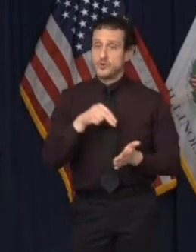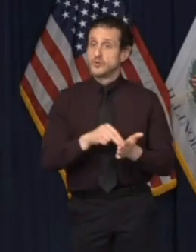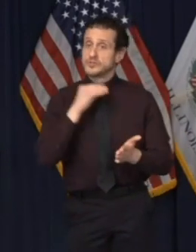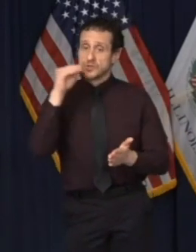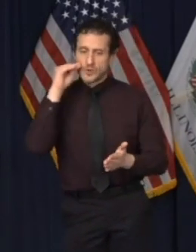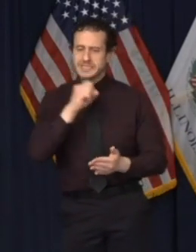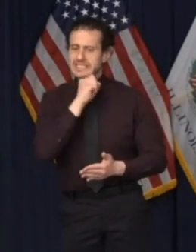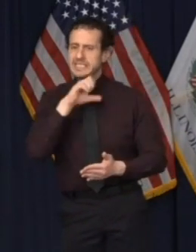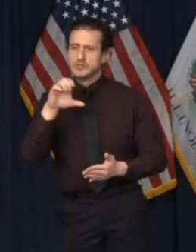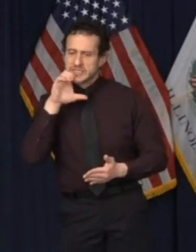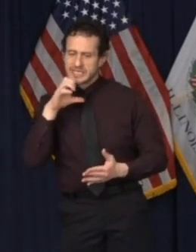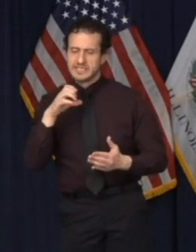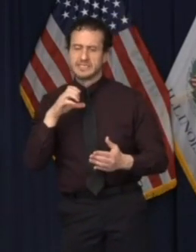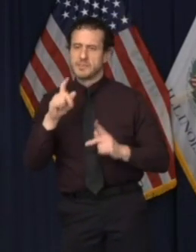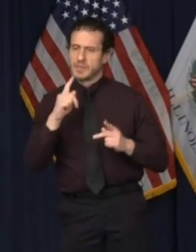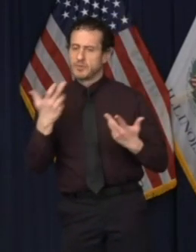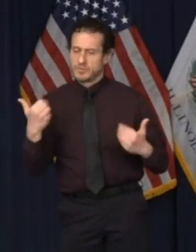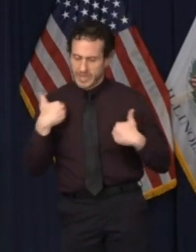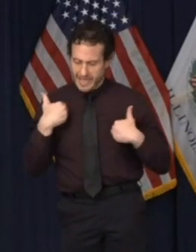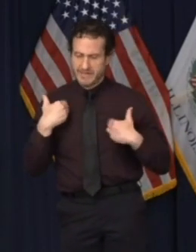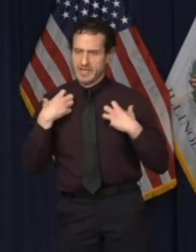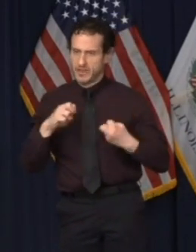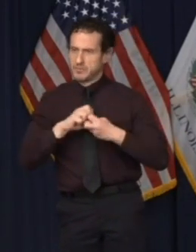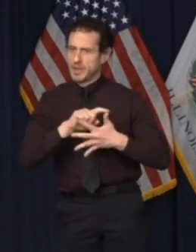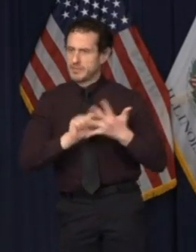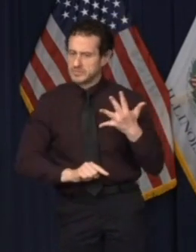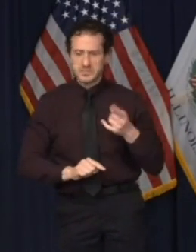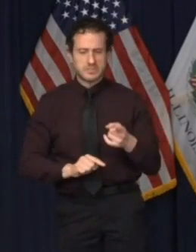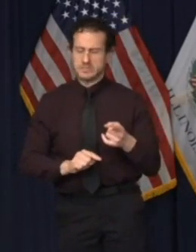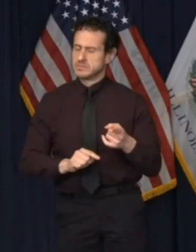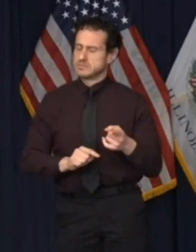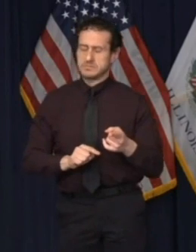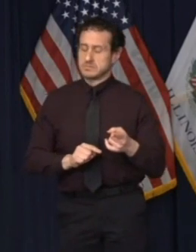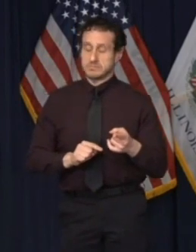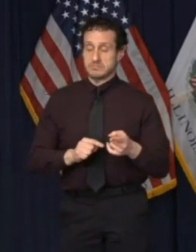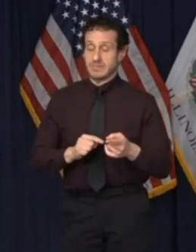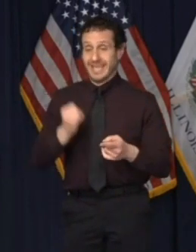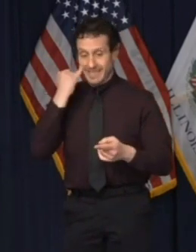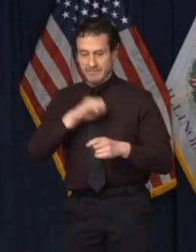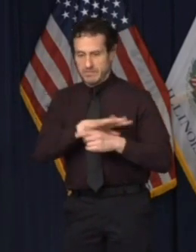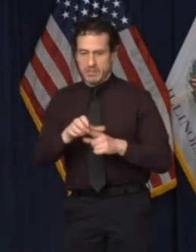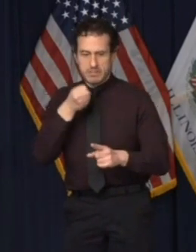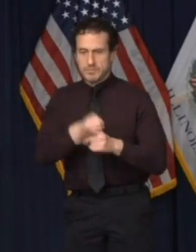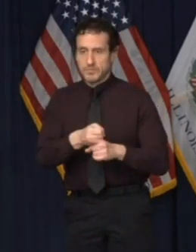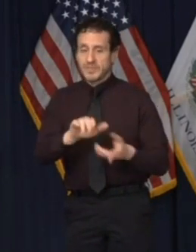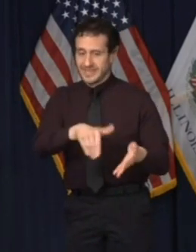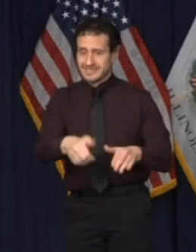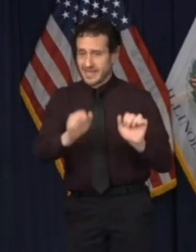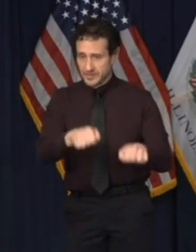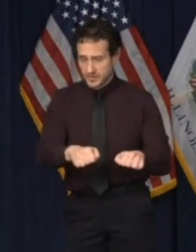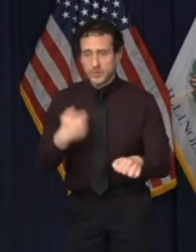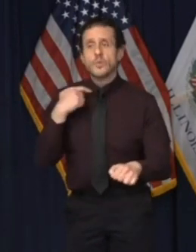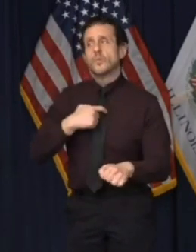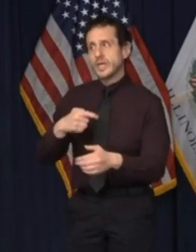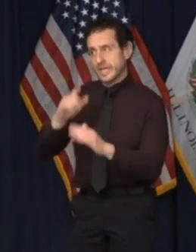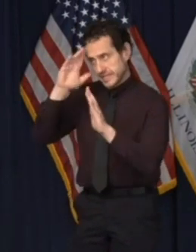expect owners and managers responsible for their care to take every action at their disposal to keep them